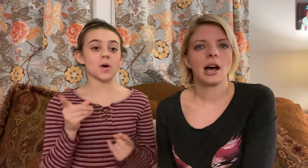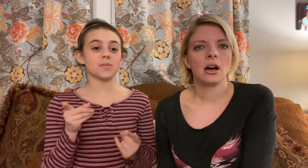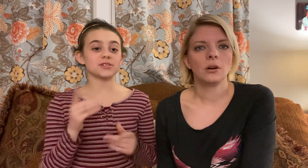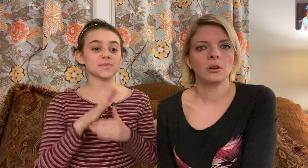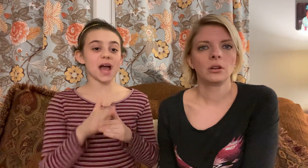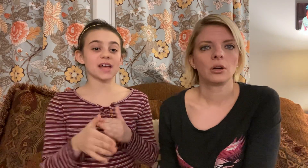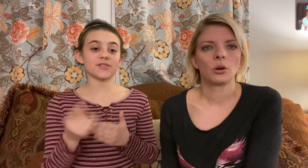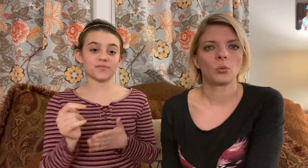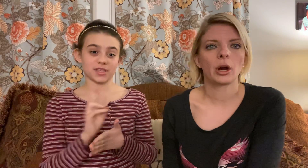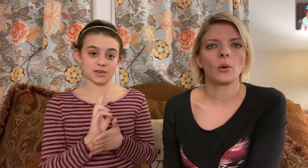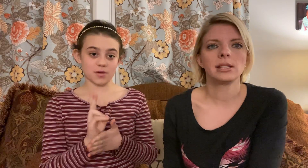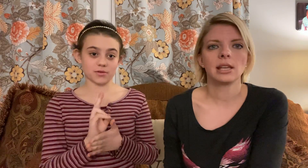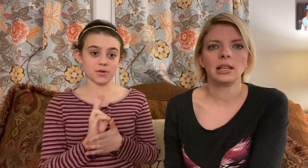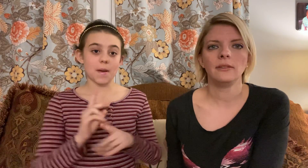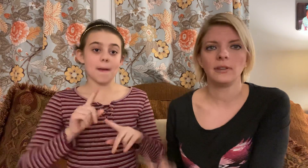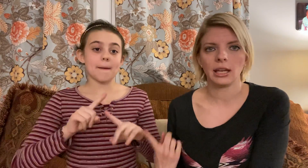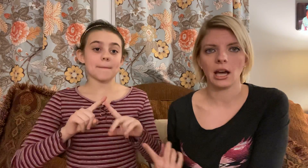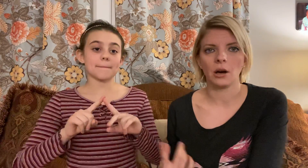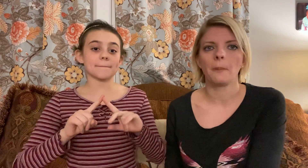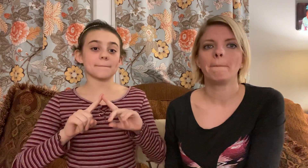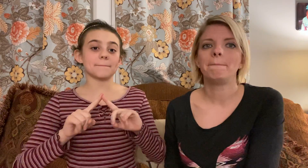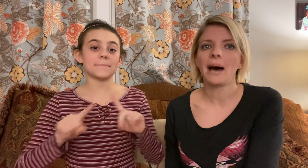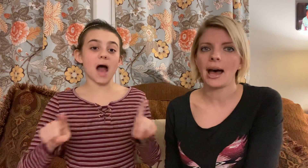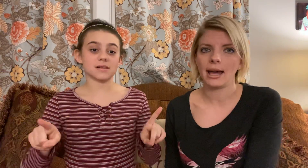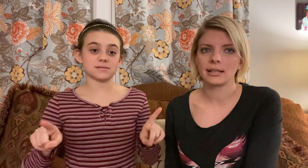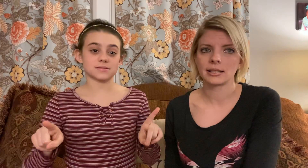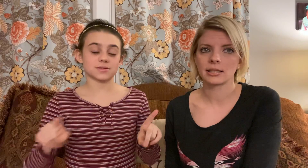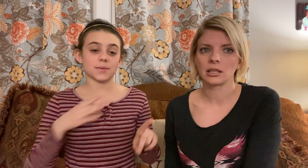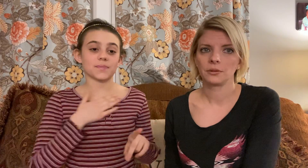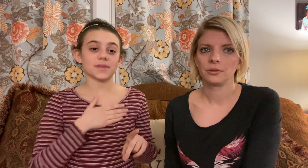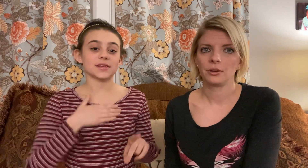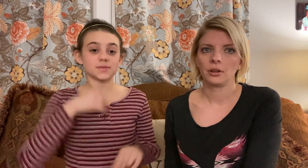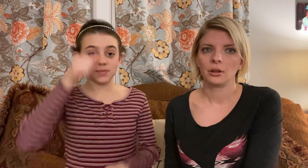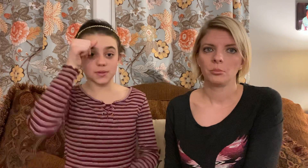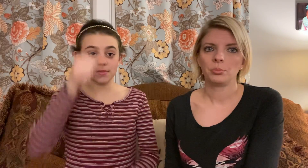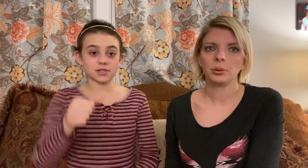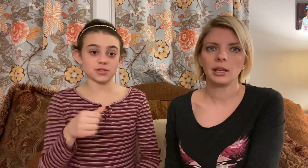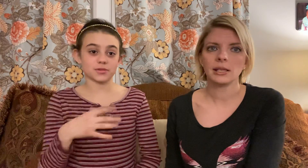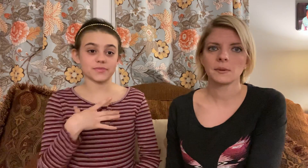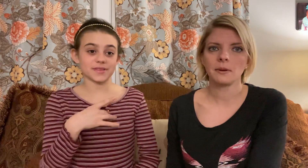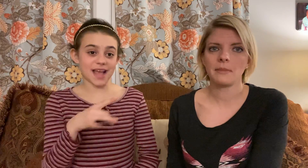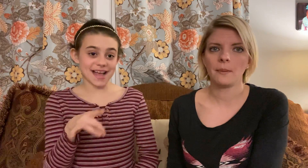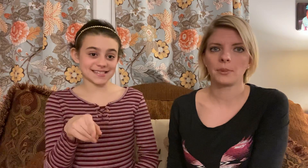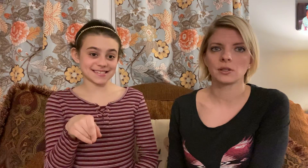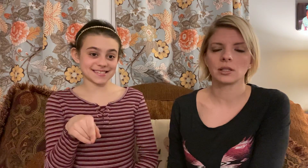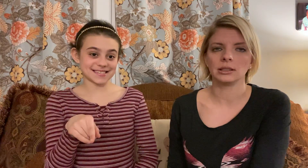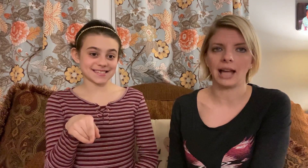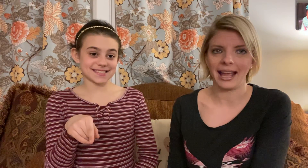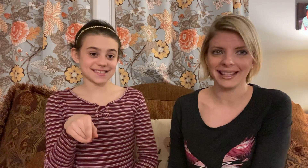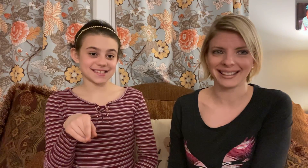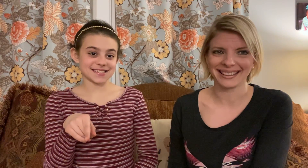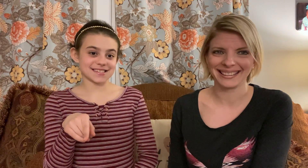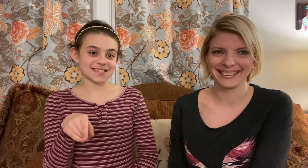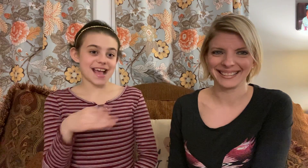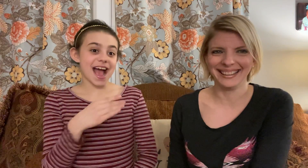now we're going to end the video, but please remember to like